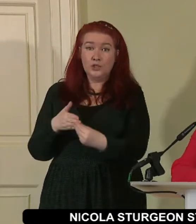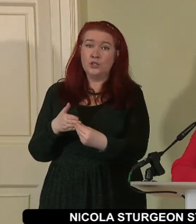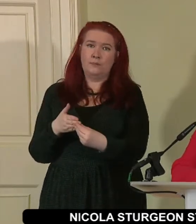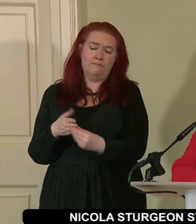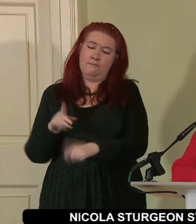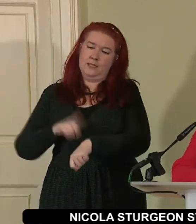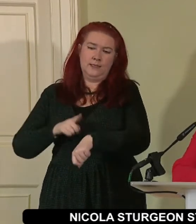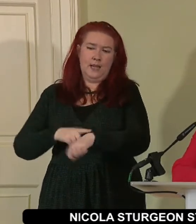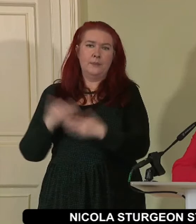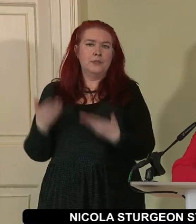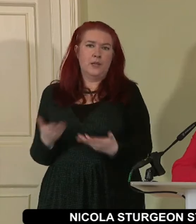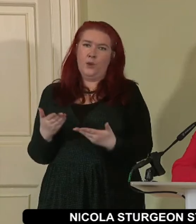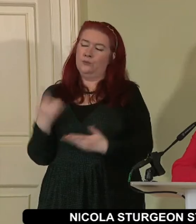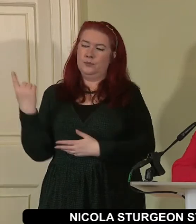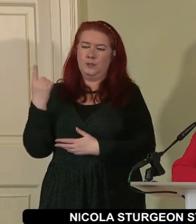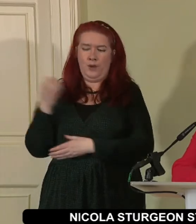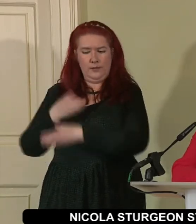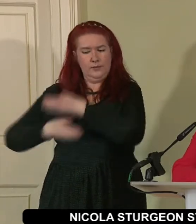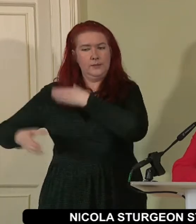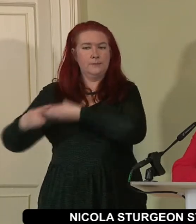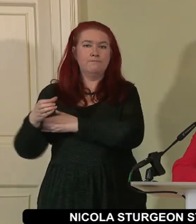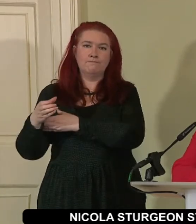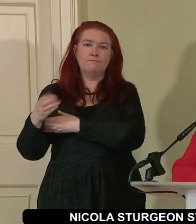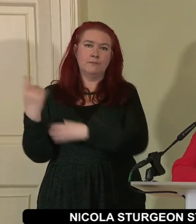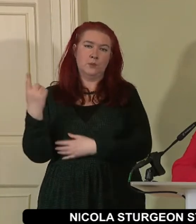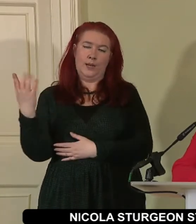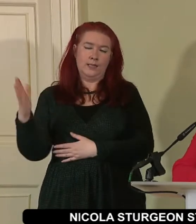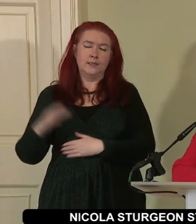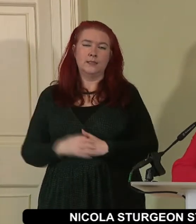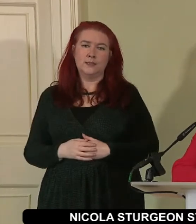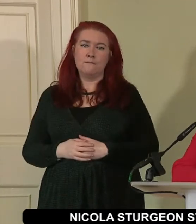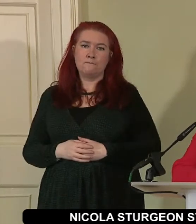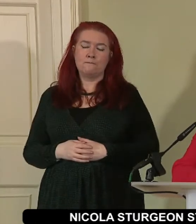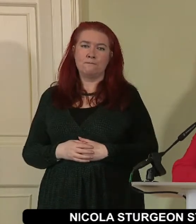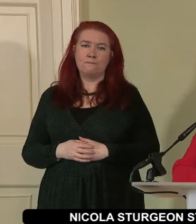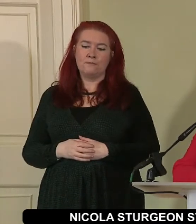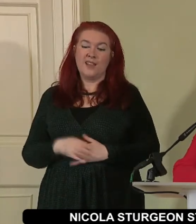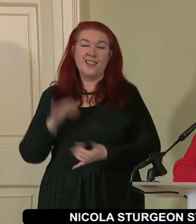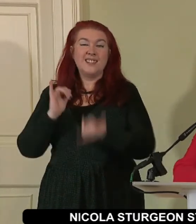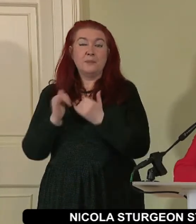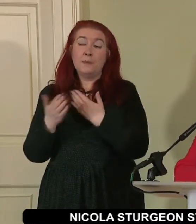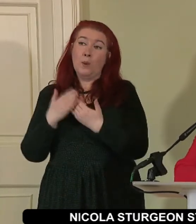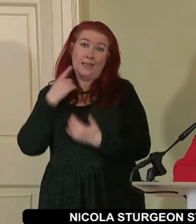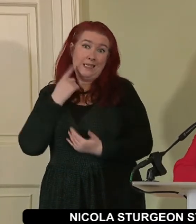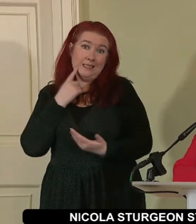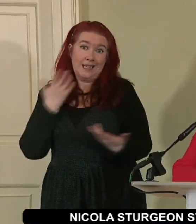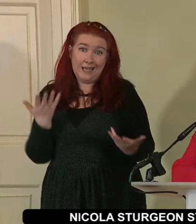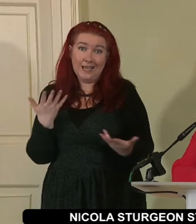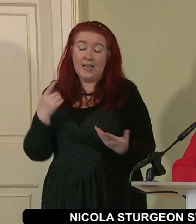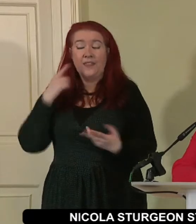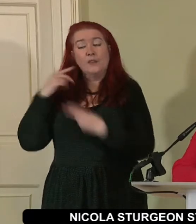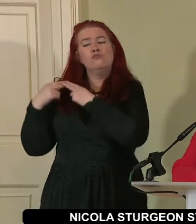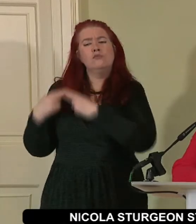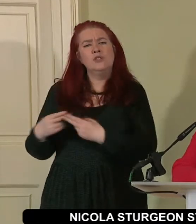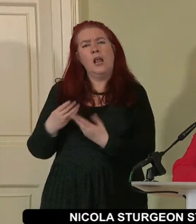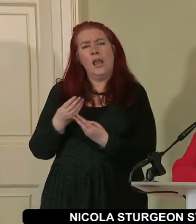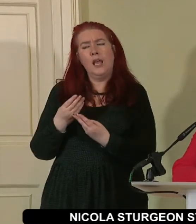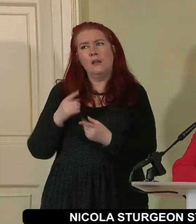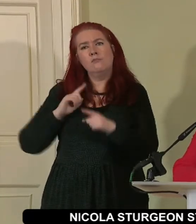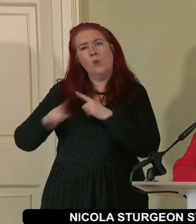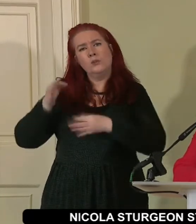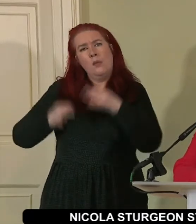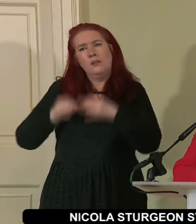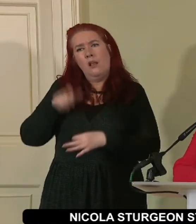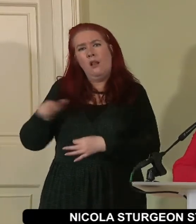time for someone else. I think the easier sometimes thing to do, and the thing that traditionally politicians tend to